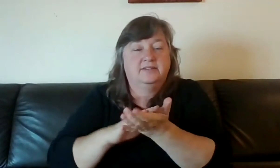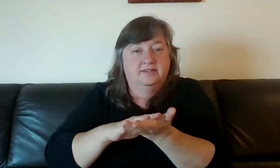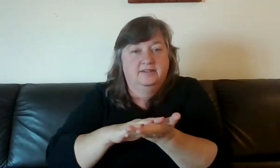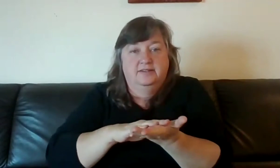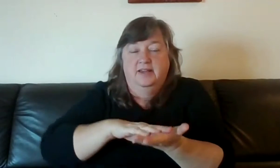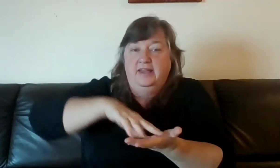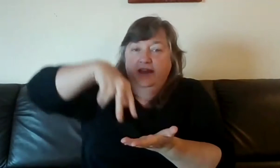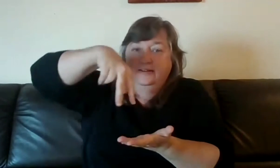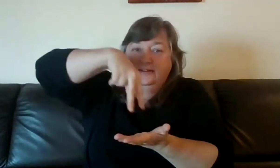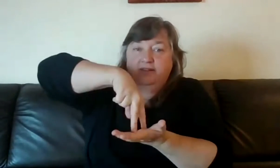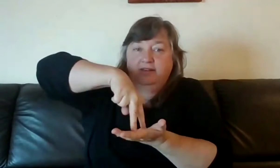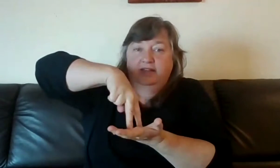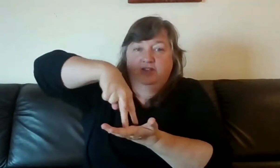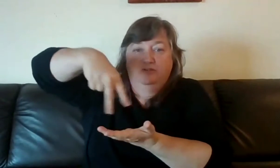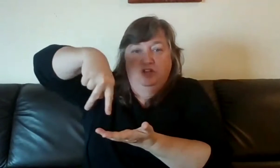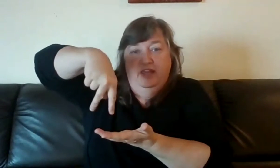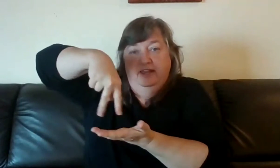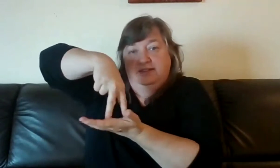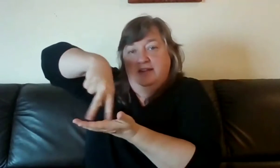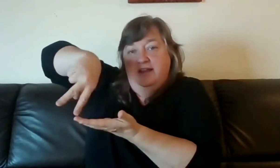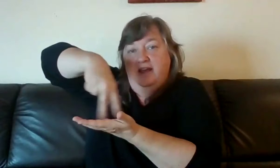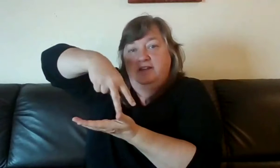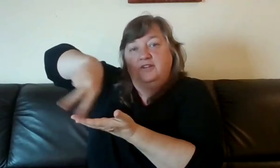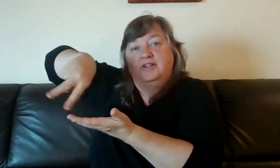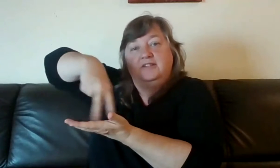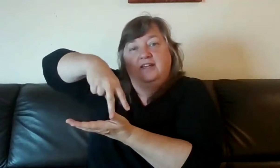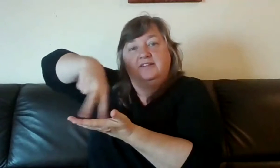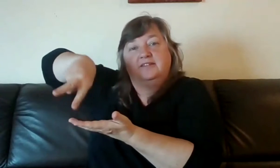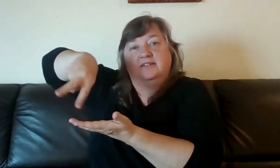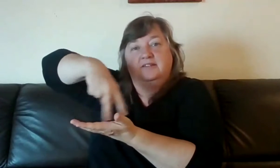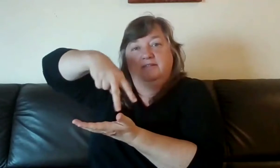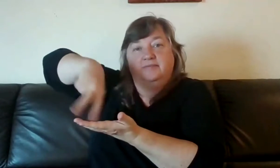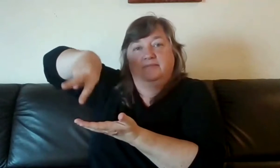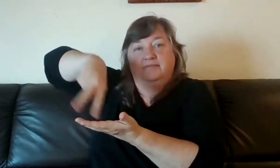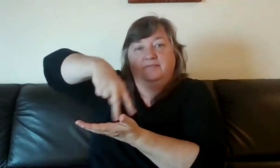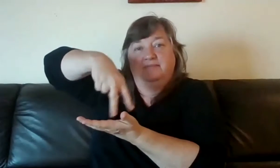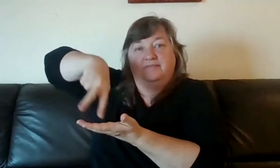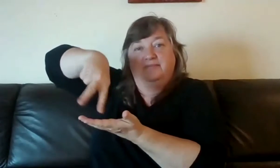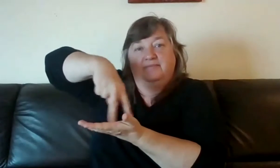Dance. Again, lift out your legs and you're going to dance.